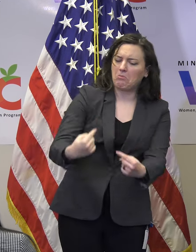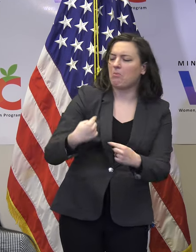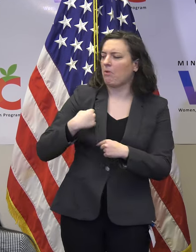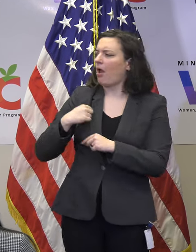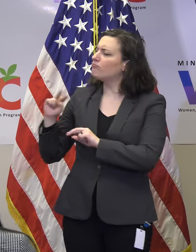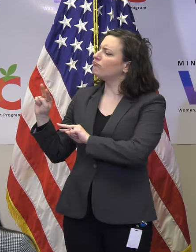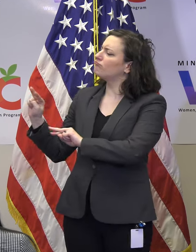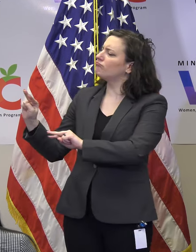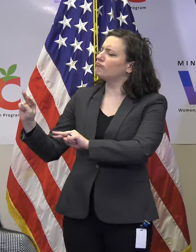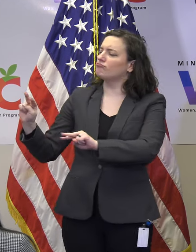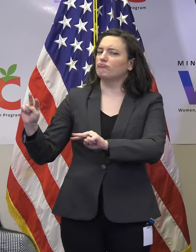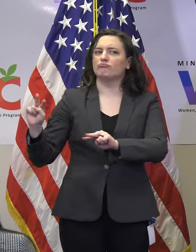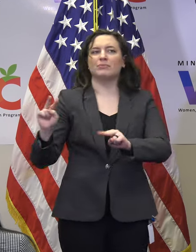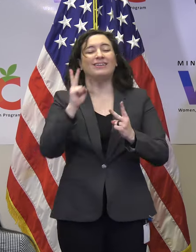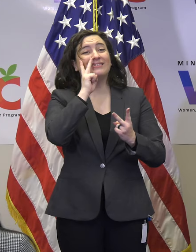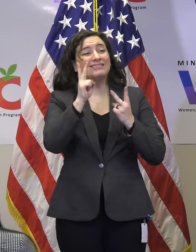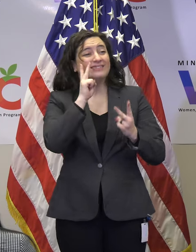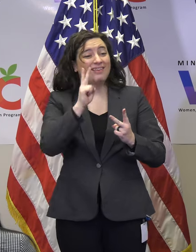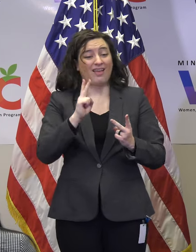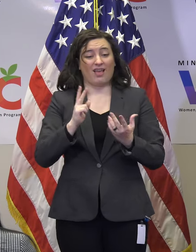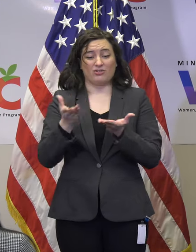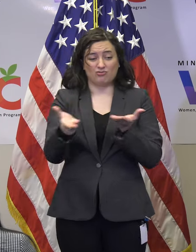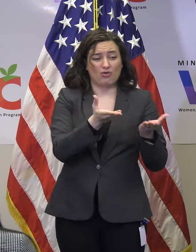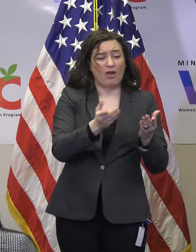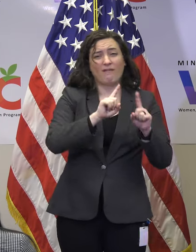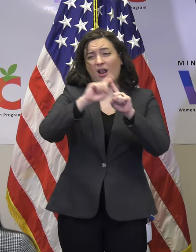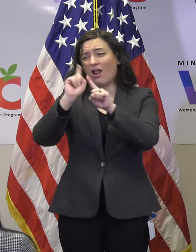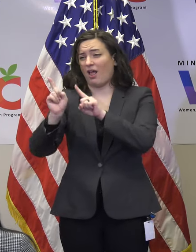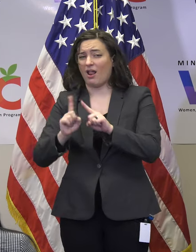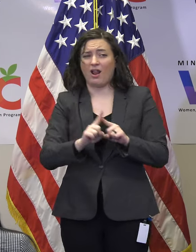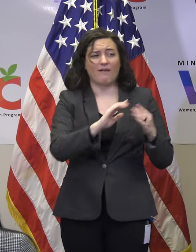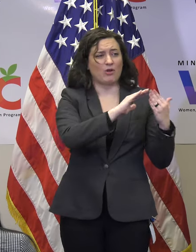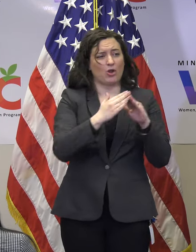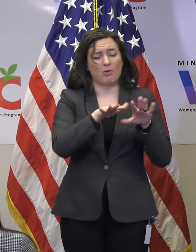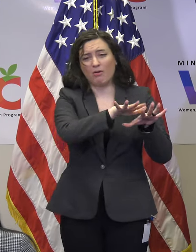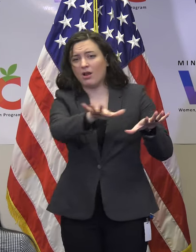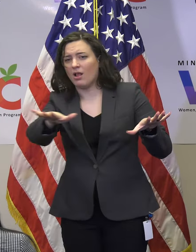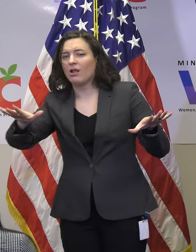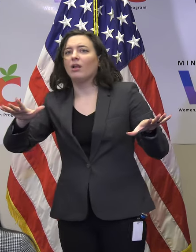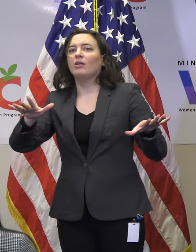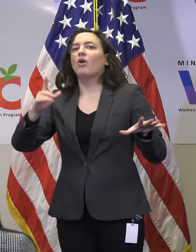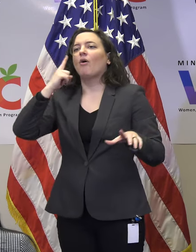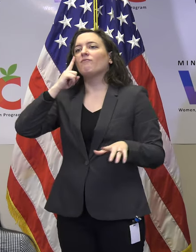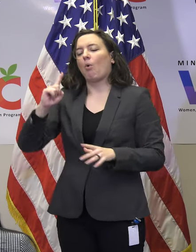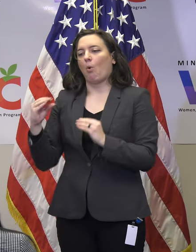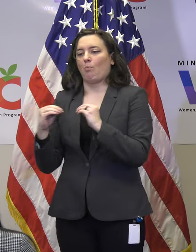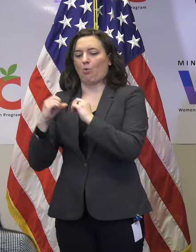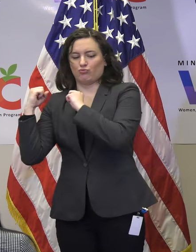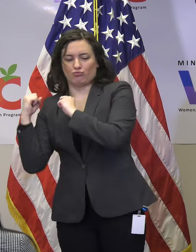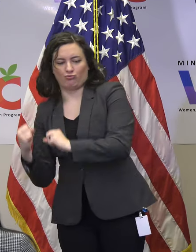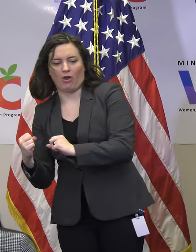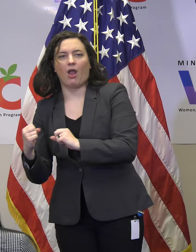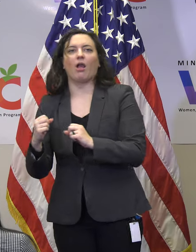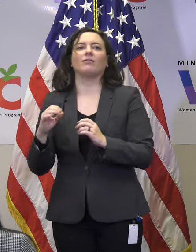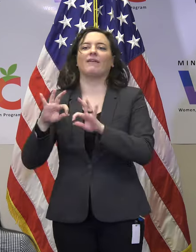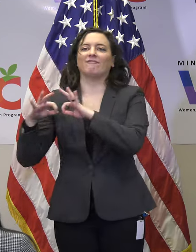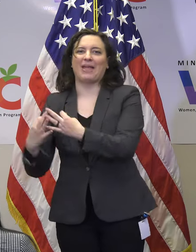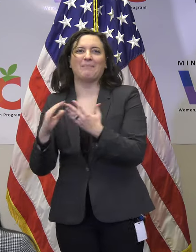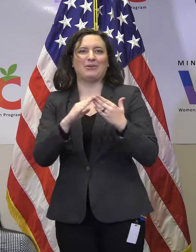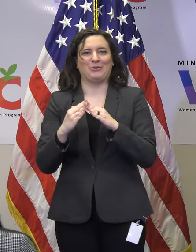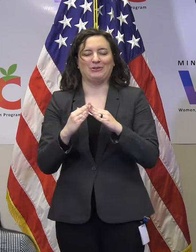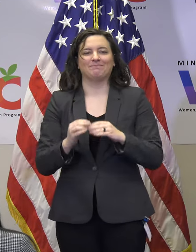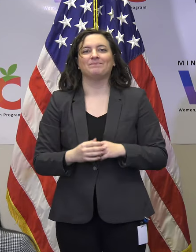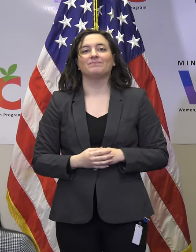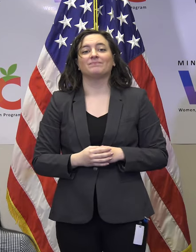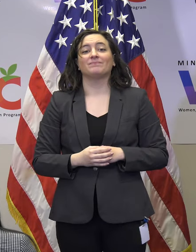is serving communities of all kinds across this country to strengthen families and communities. Now I'd like to introduce